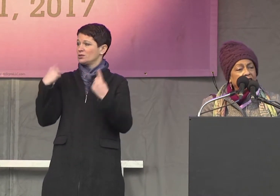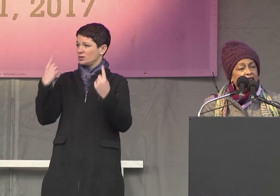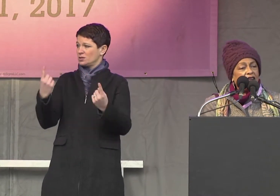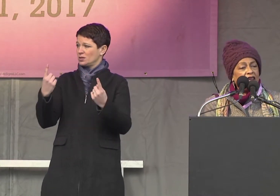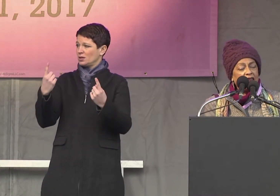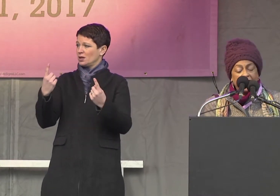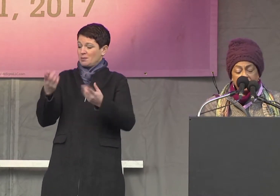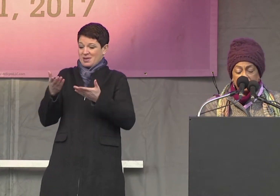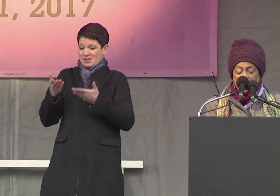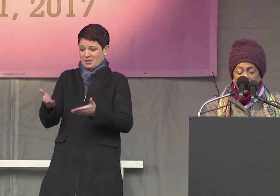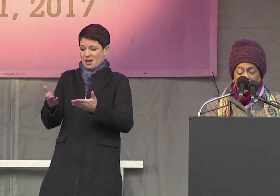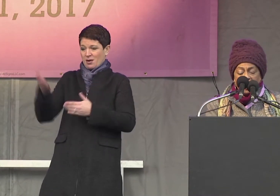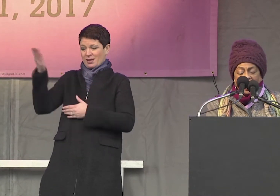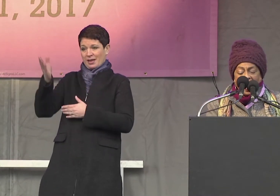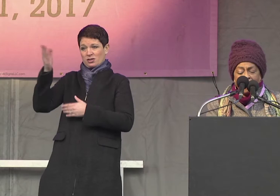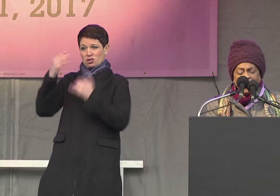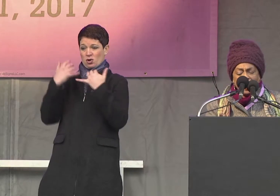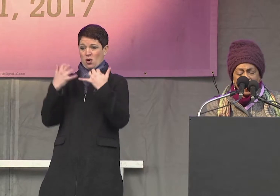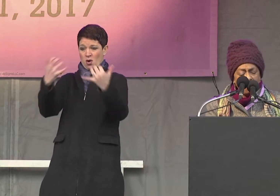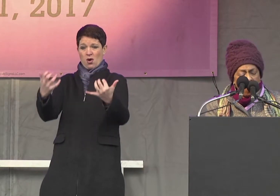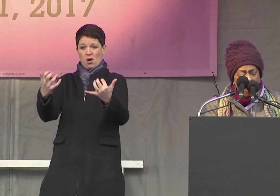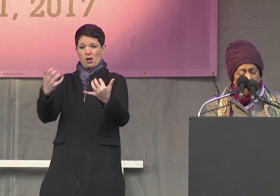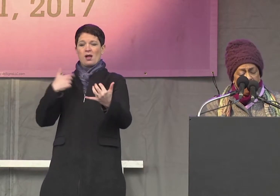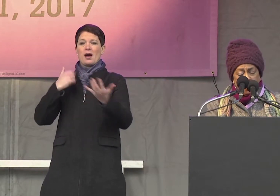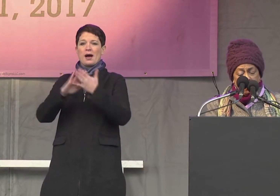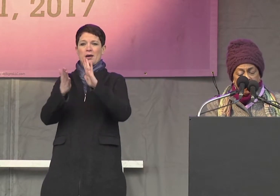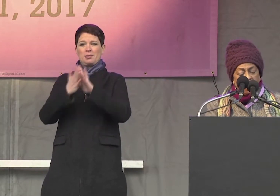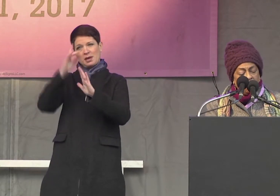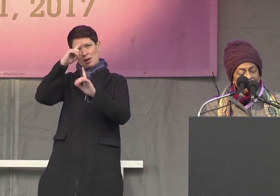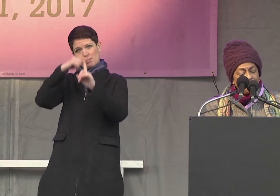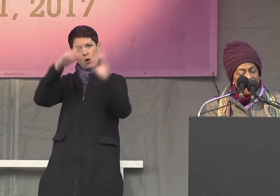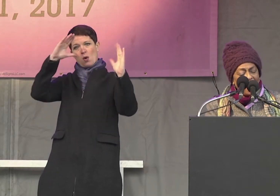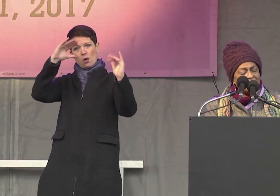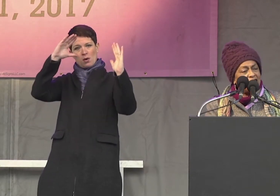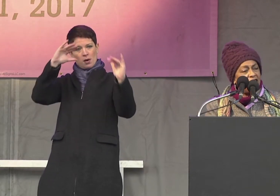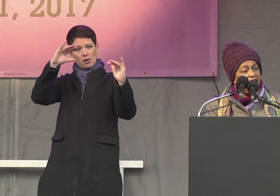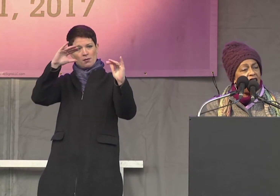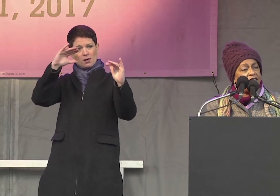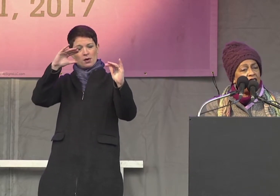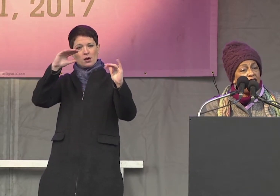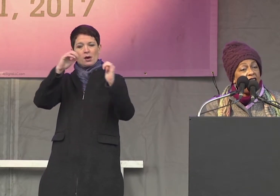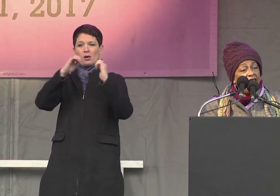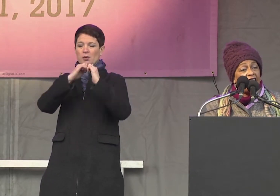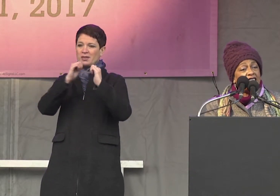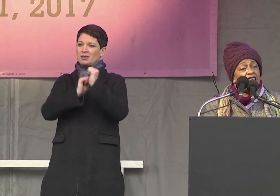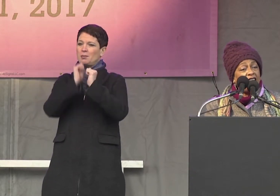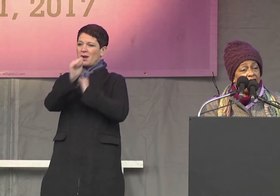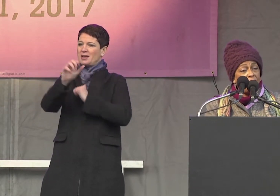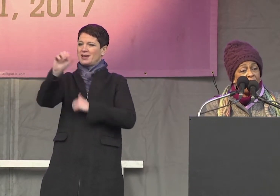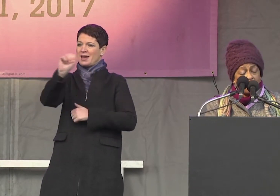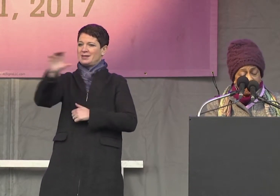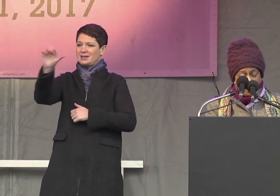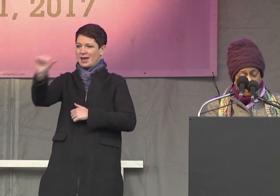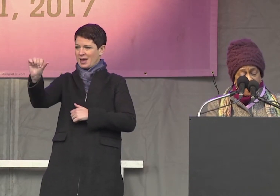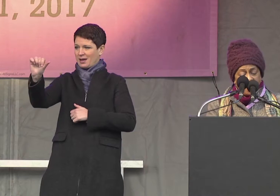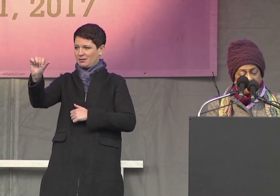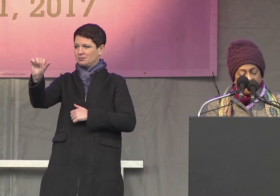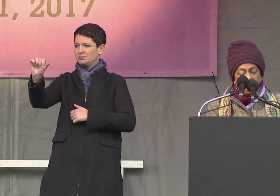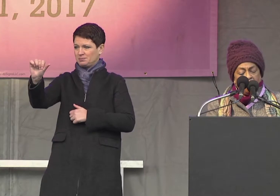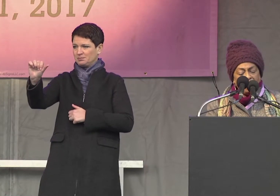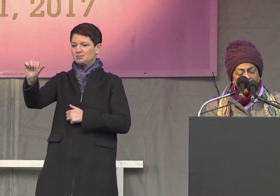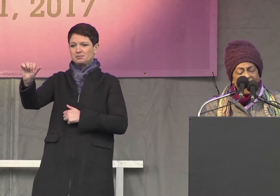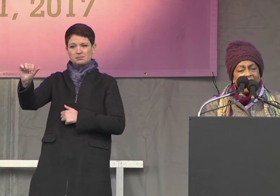after being there in that lecture hall, I became hopeful with the passing of the ACA, Affordable Care